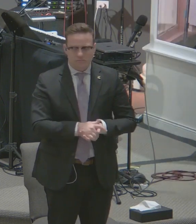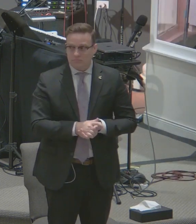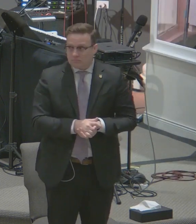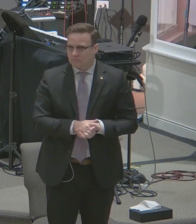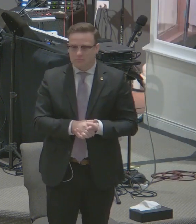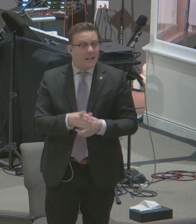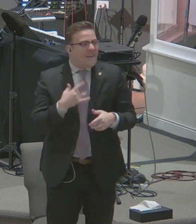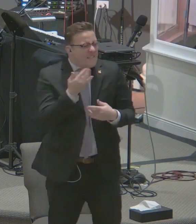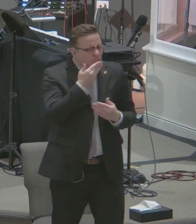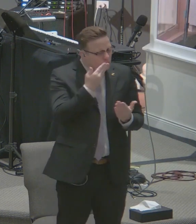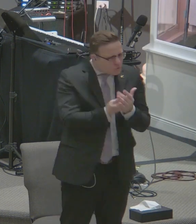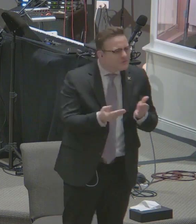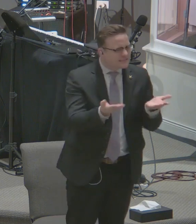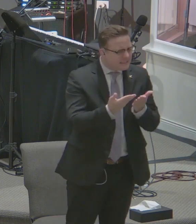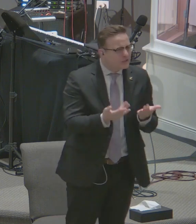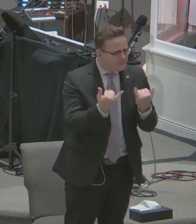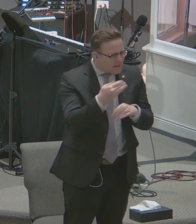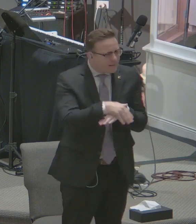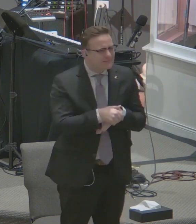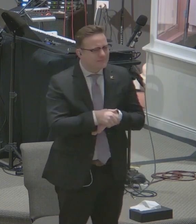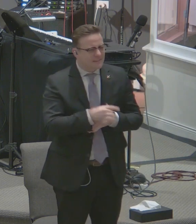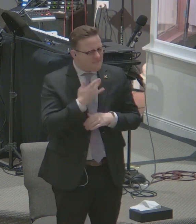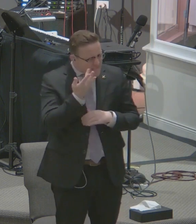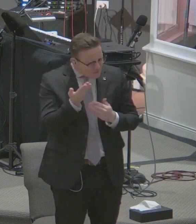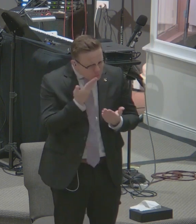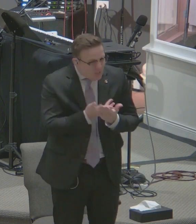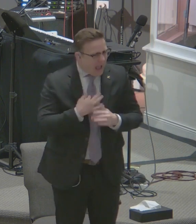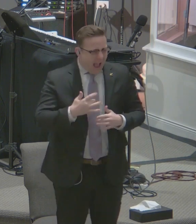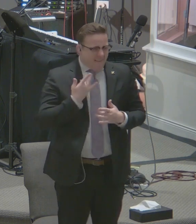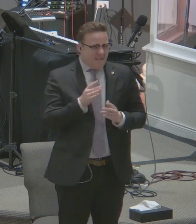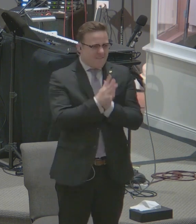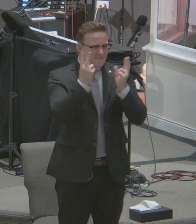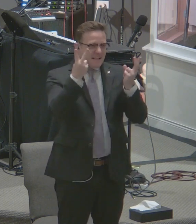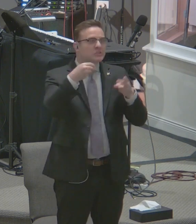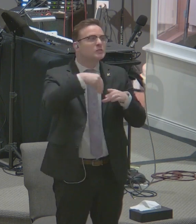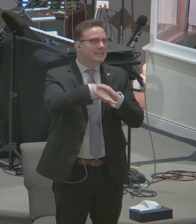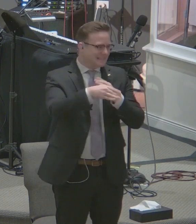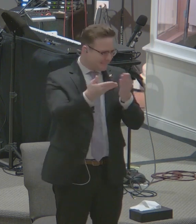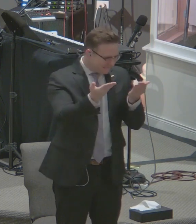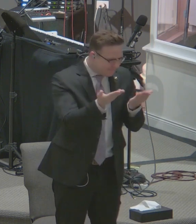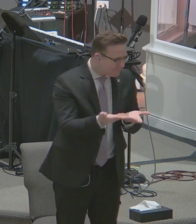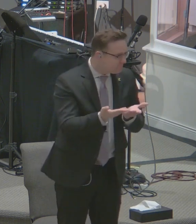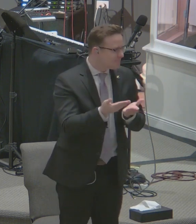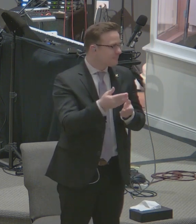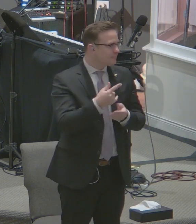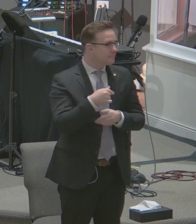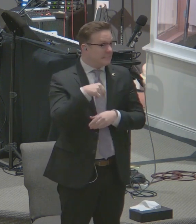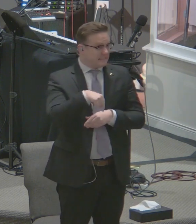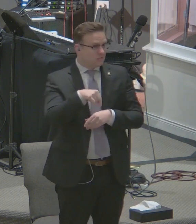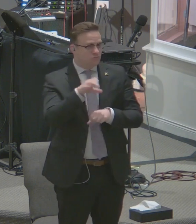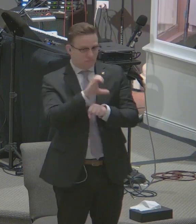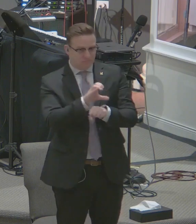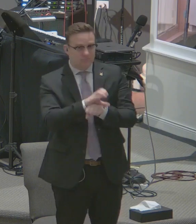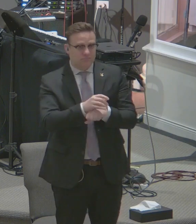I tell you what, it feels good in the house. I feel victory in the house of God.